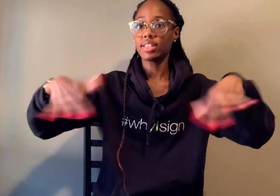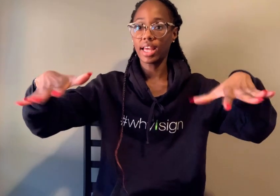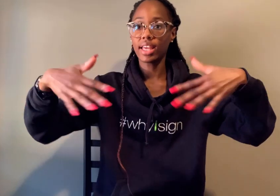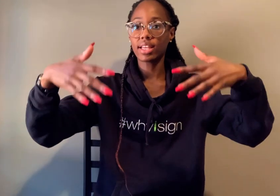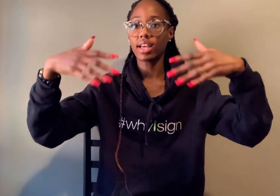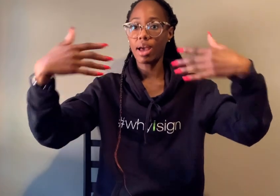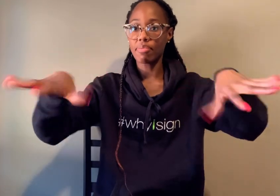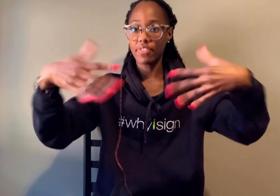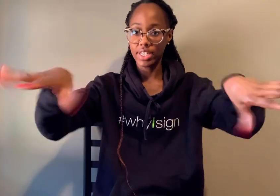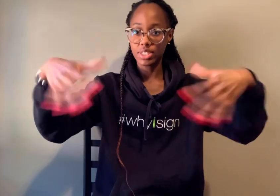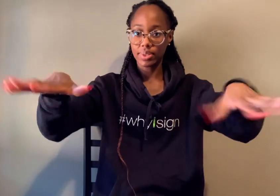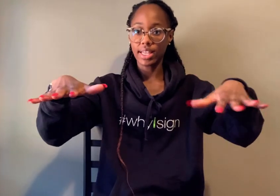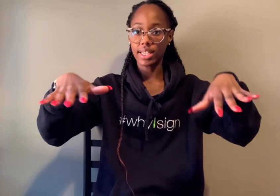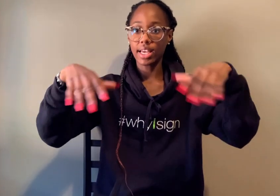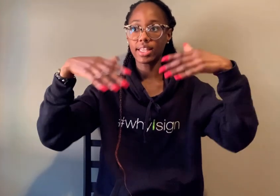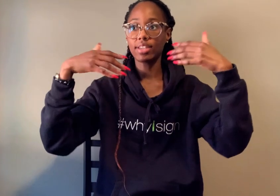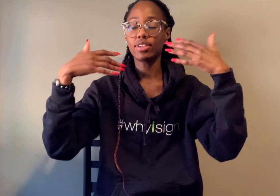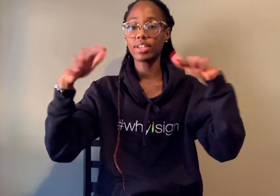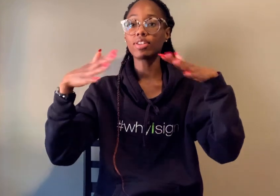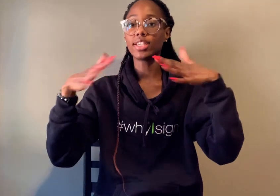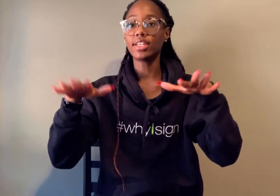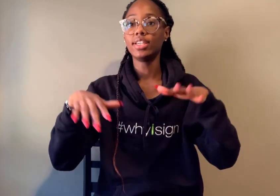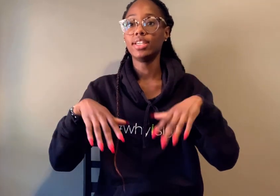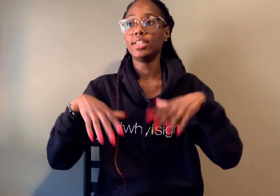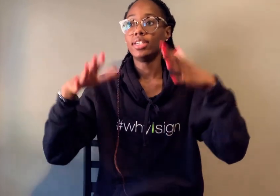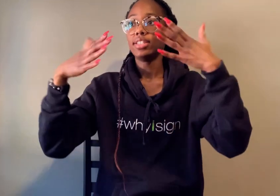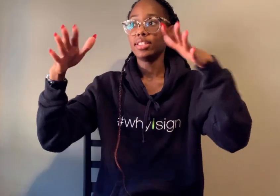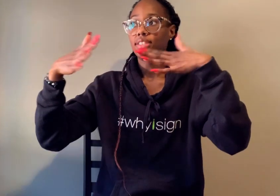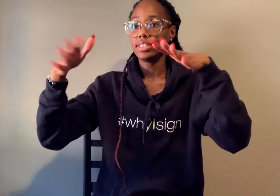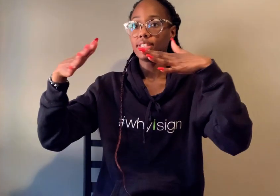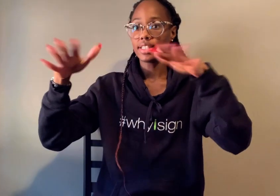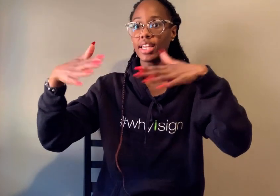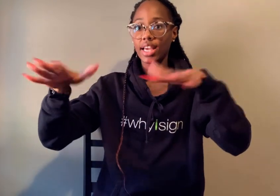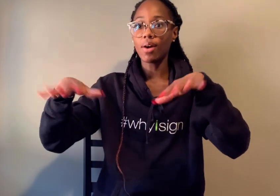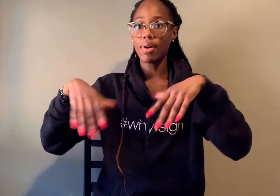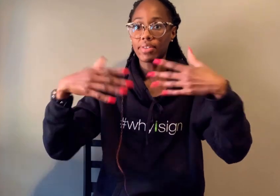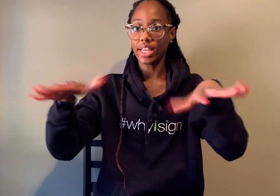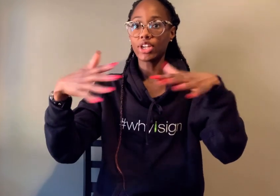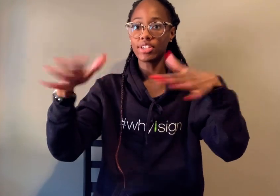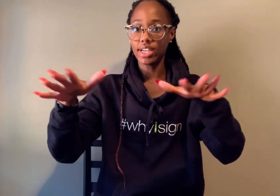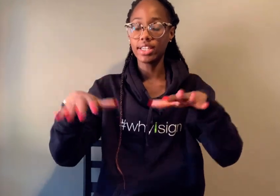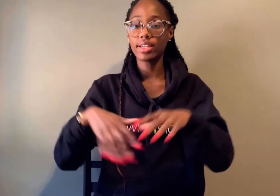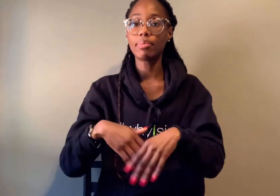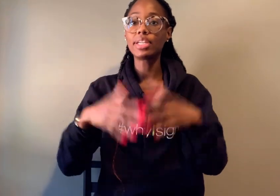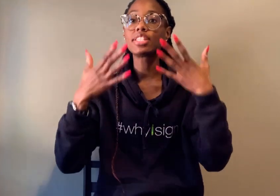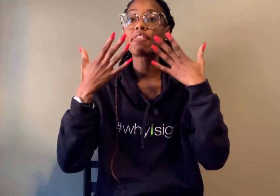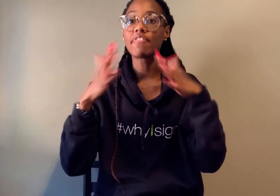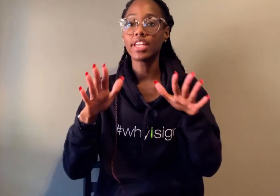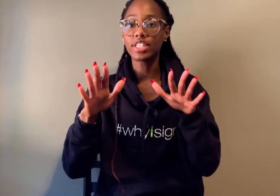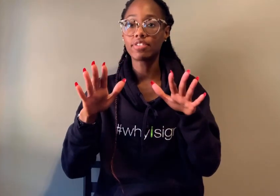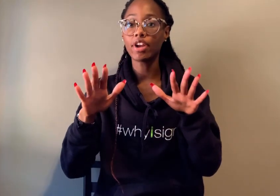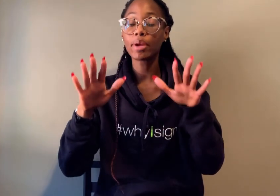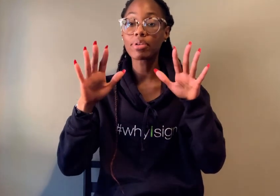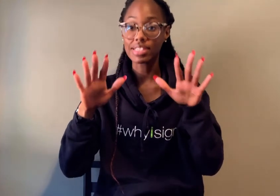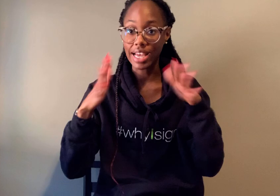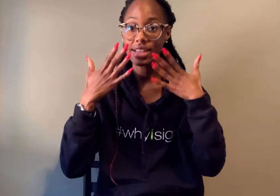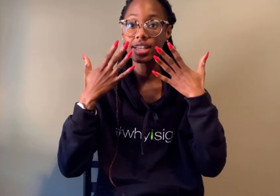like, I'm finished with that. Like you're literally letting go of it, like you're done, but it's finished. Very precise sign,